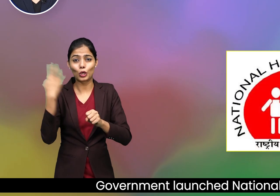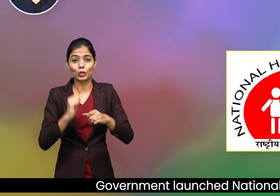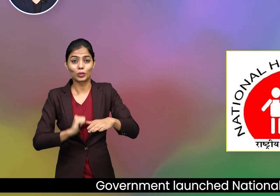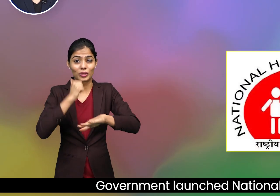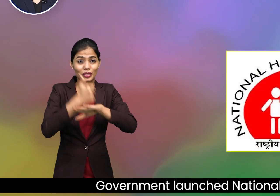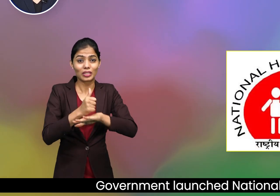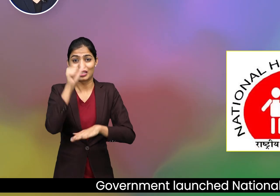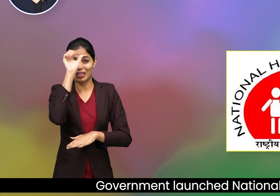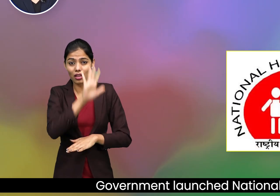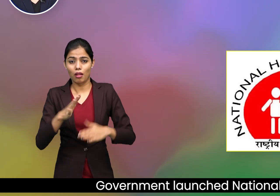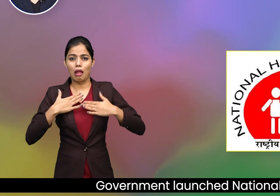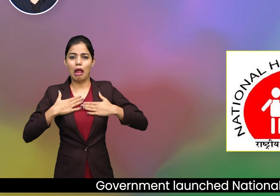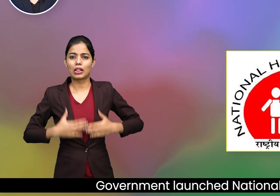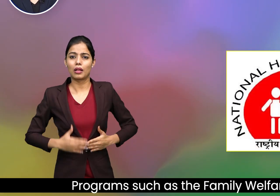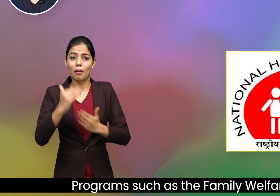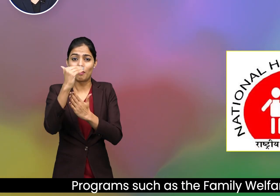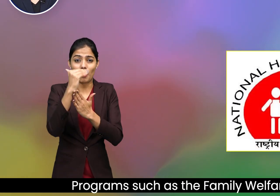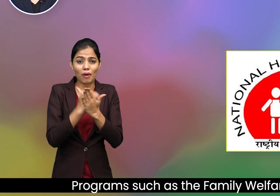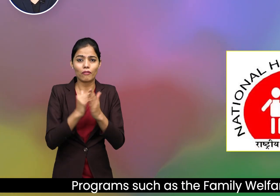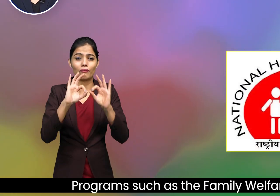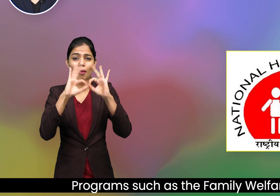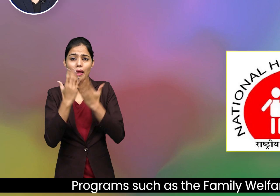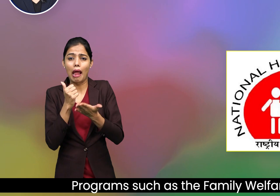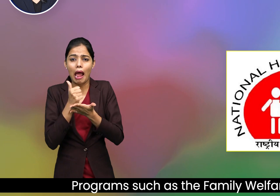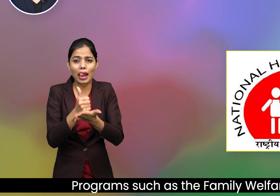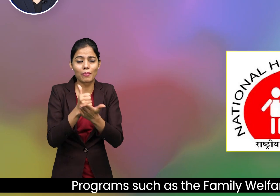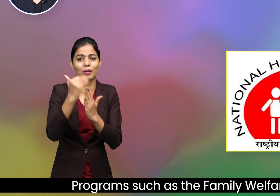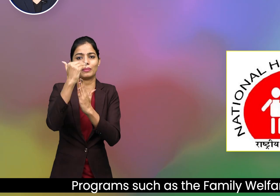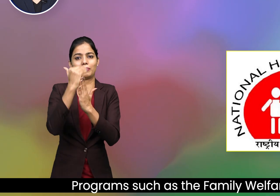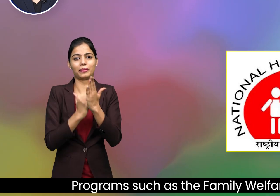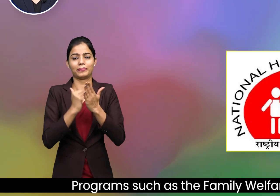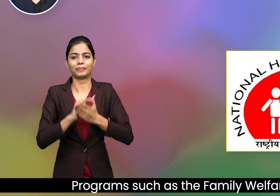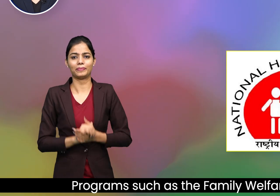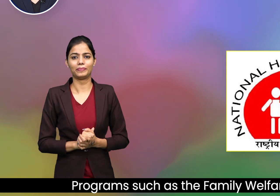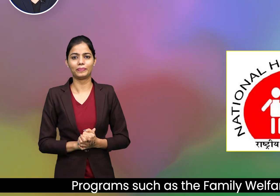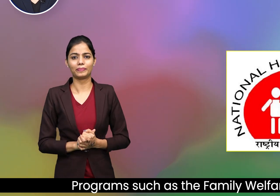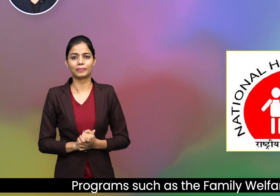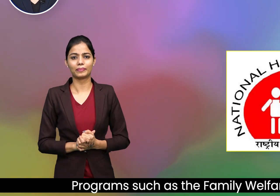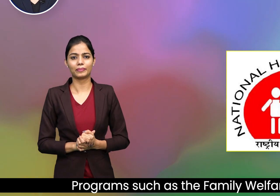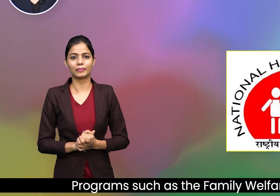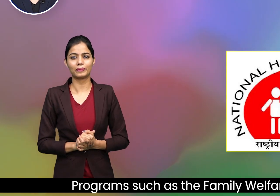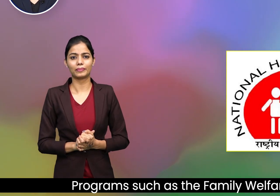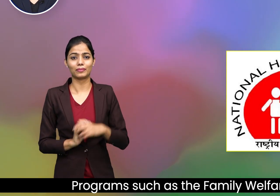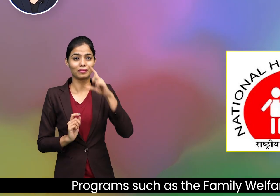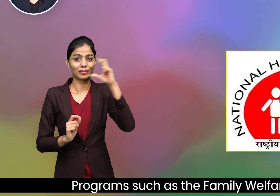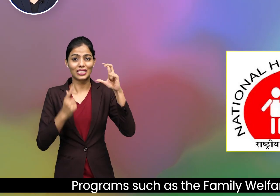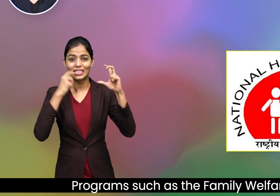Government launched national health programs such as the Family Welfare